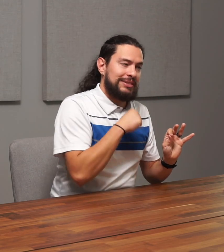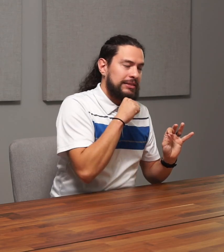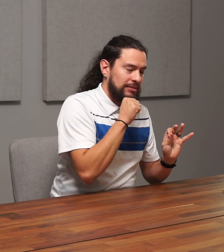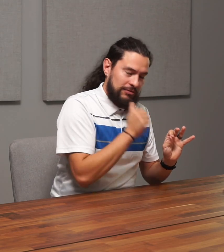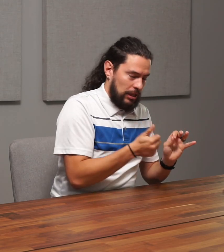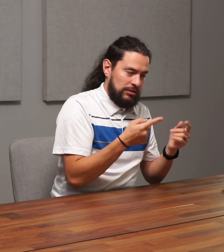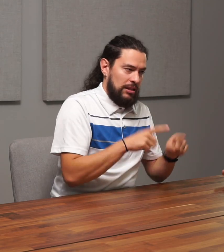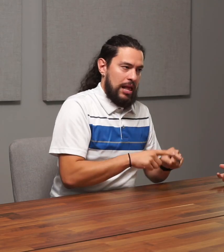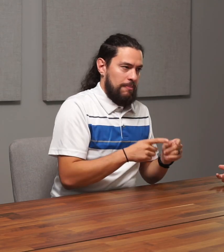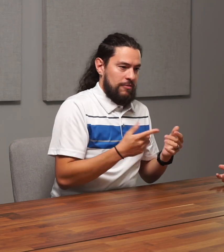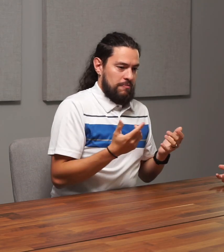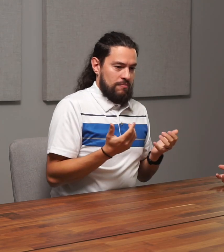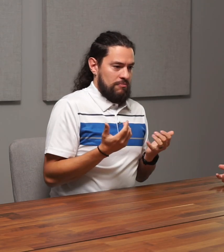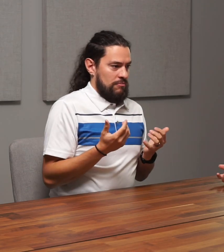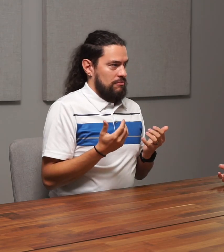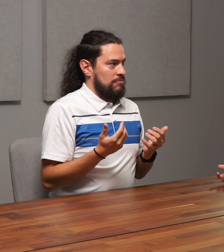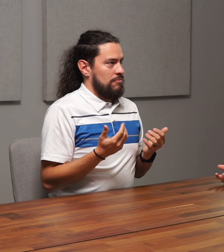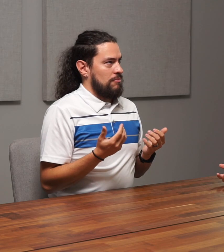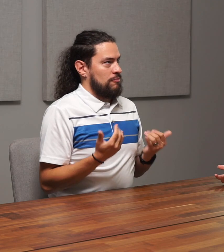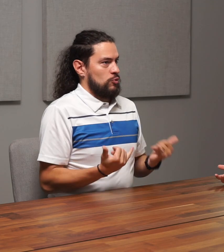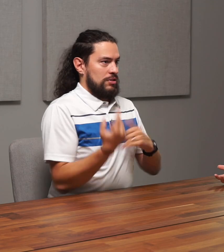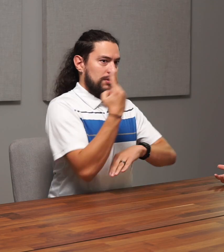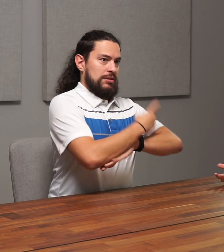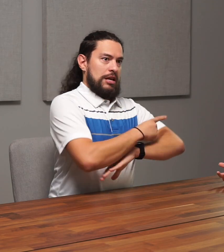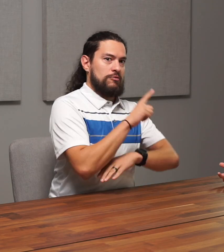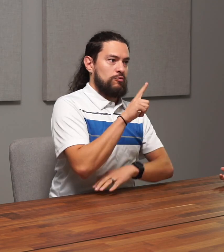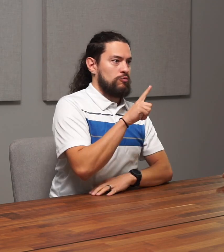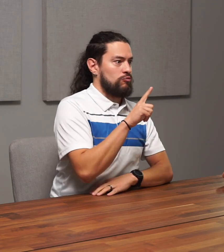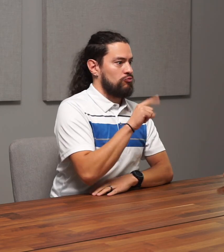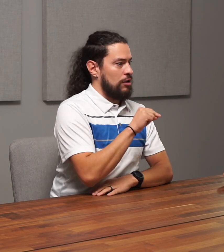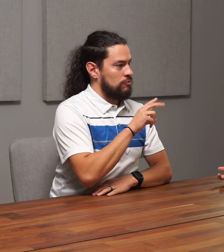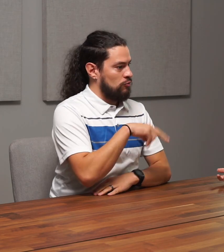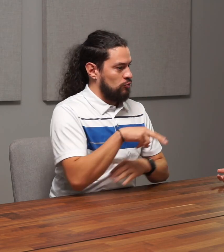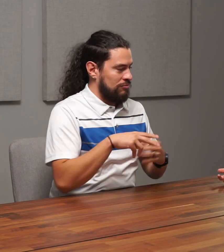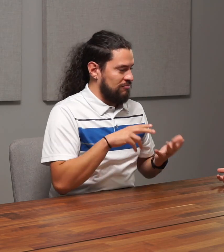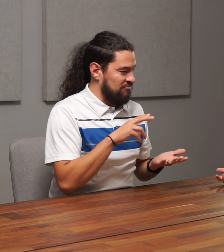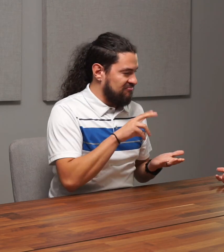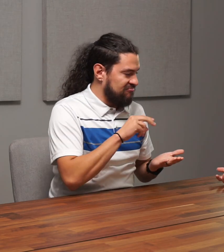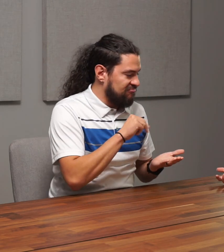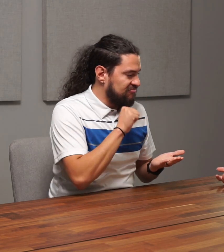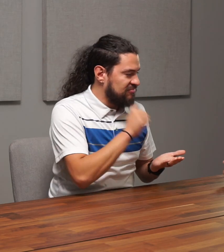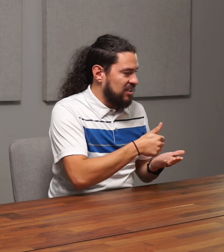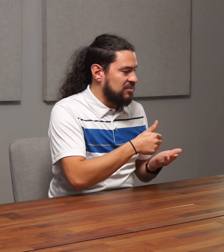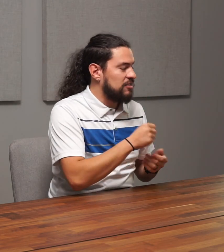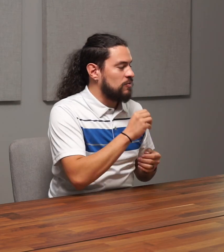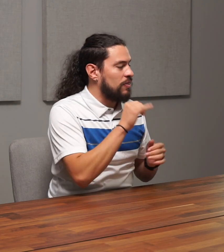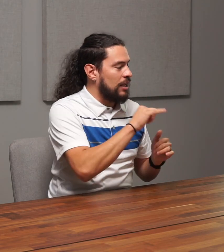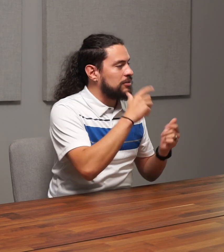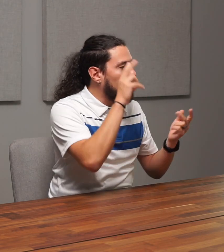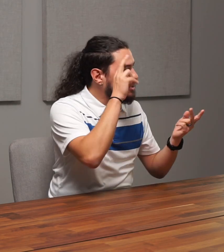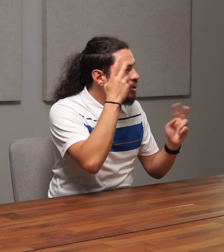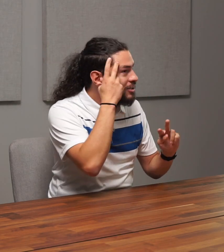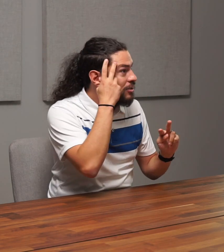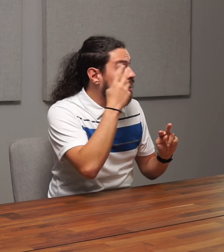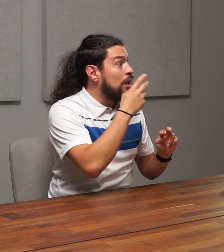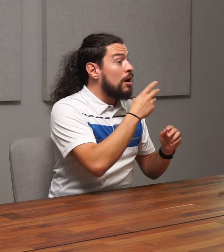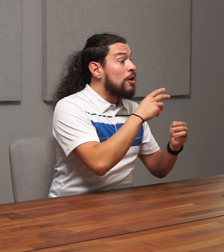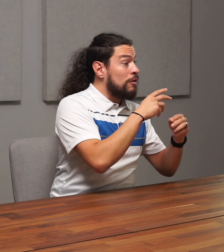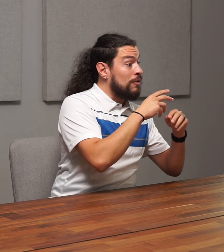these days in our current reality of what 2022 so that was a little bit